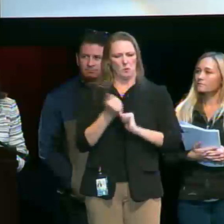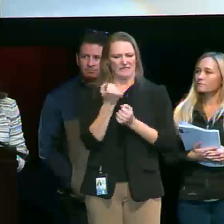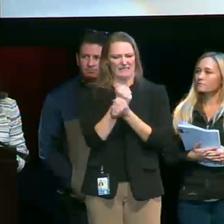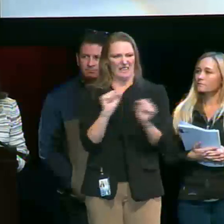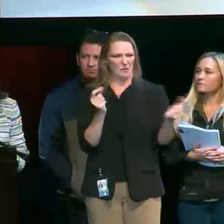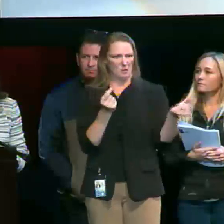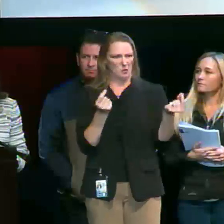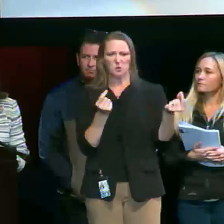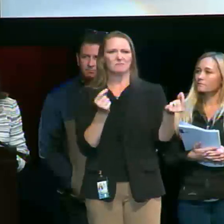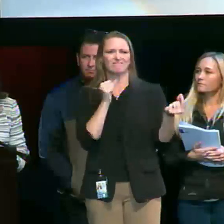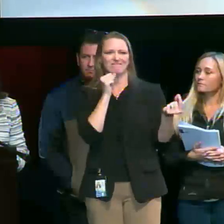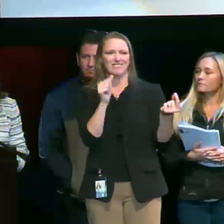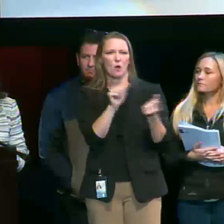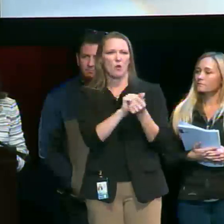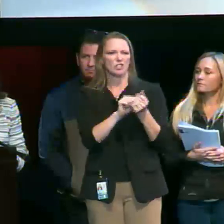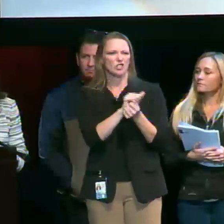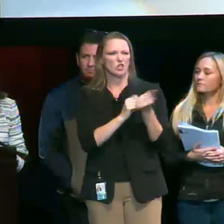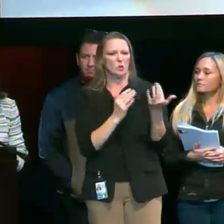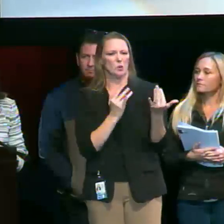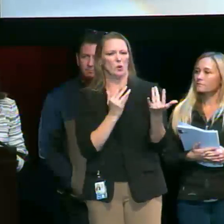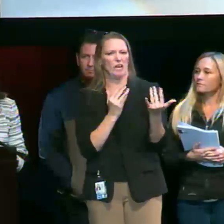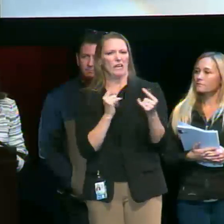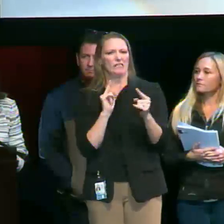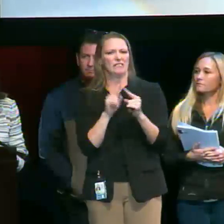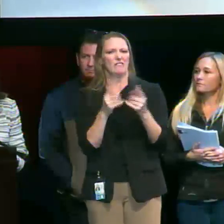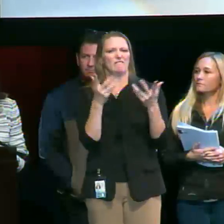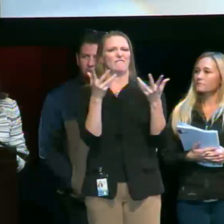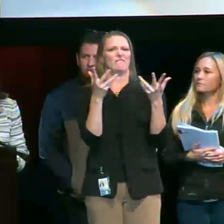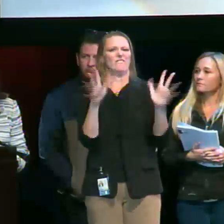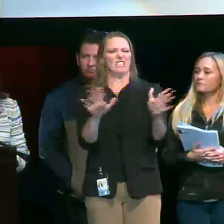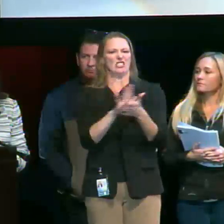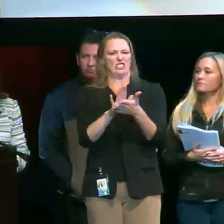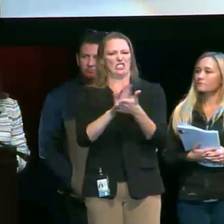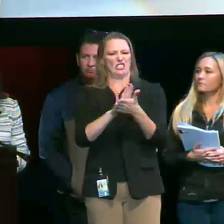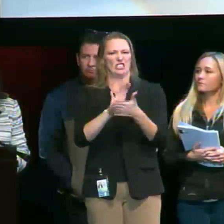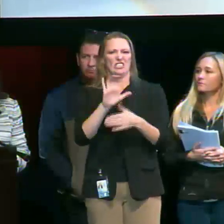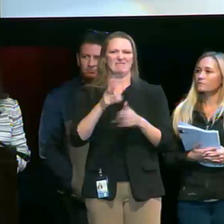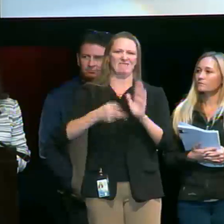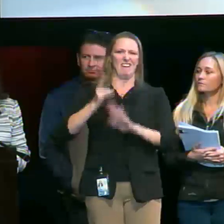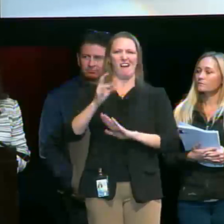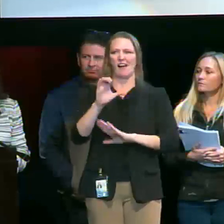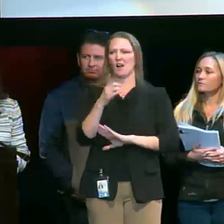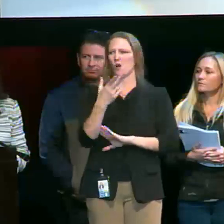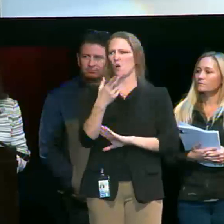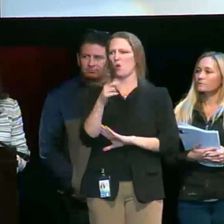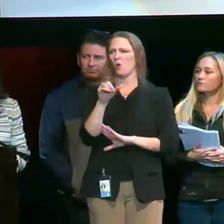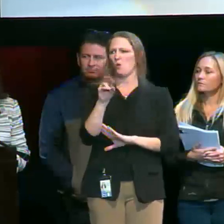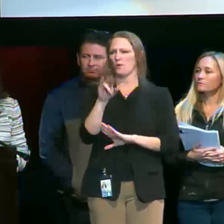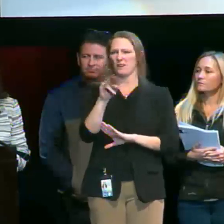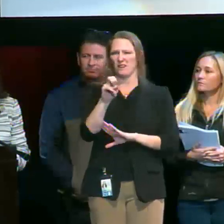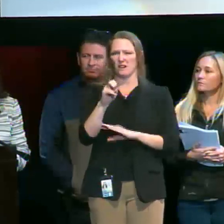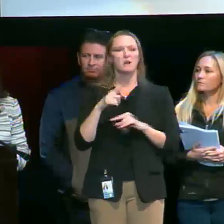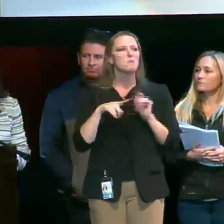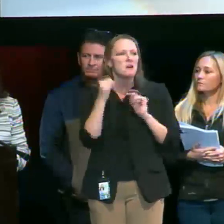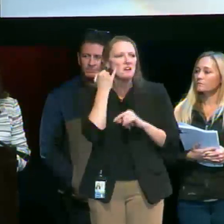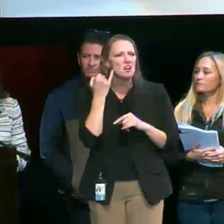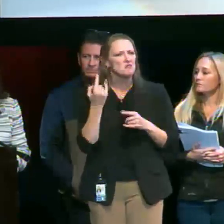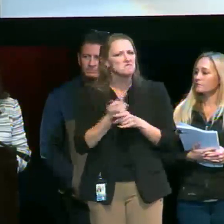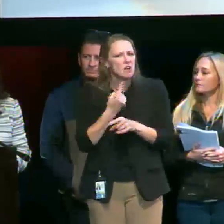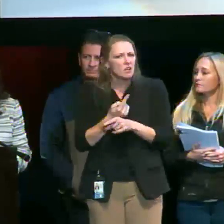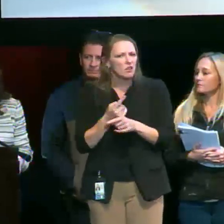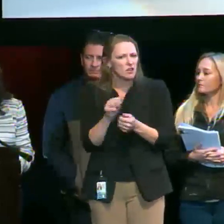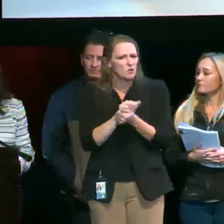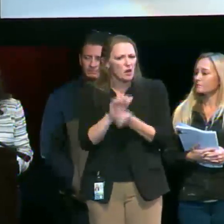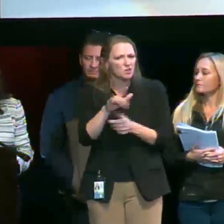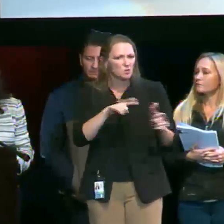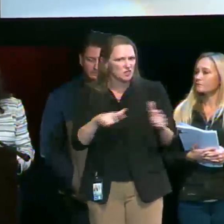that and wait until the superchlorination is over. But for most people, if you wash your dishes normally, let all that water drain